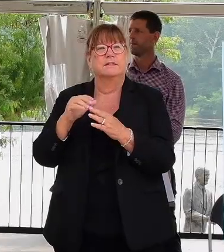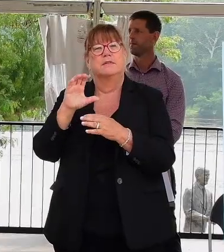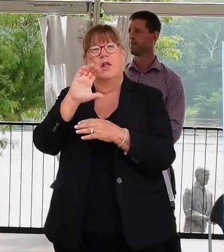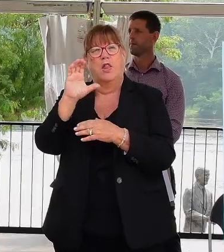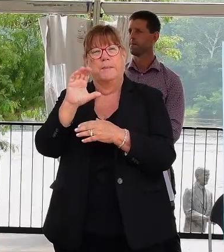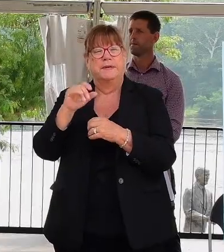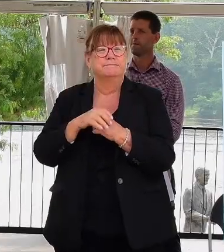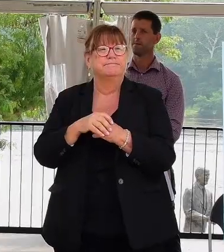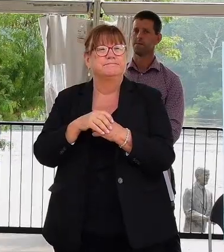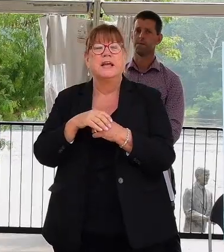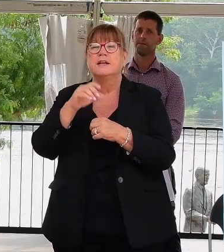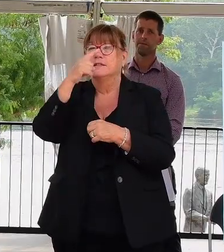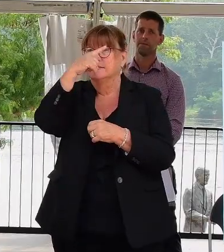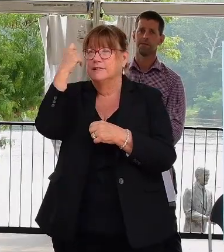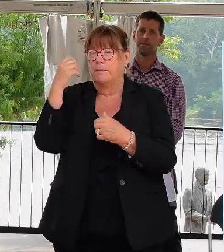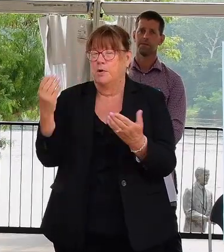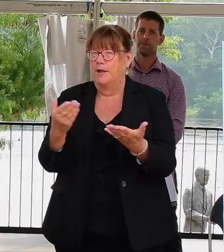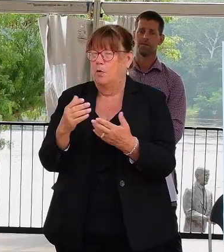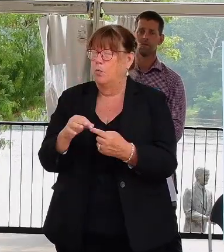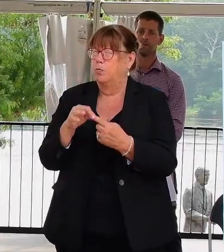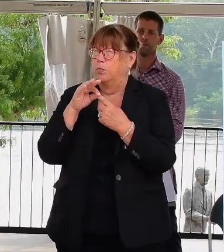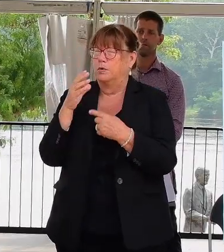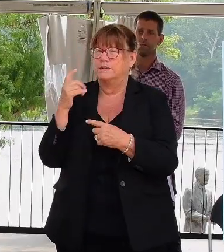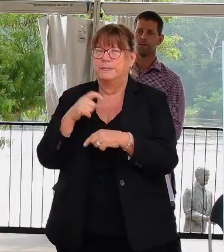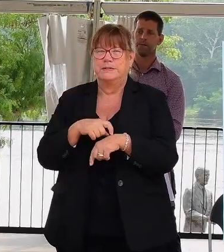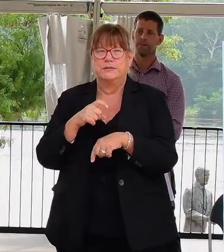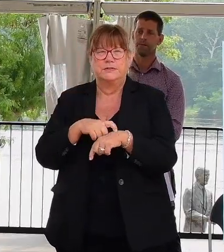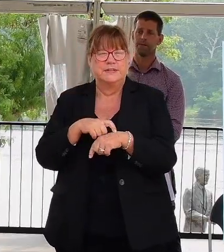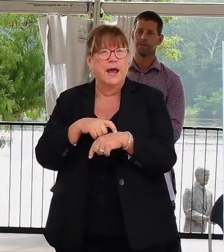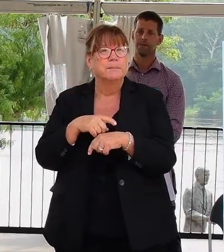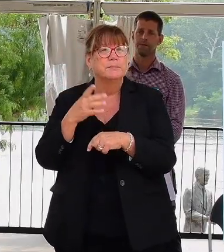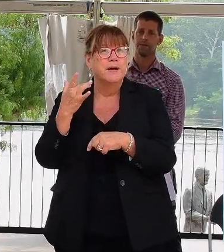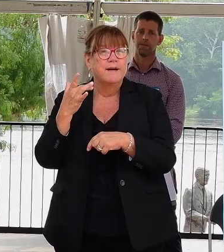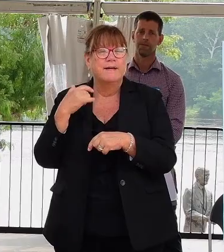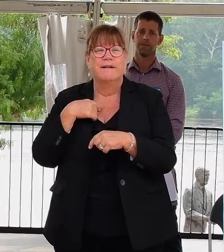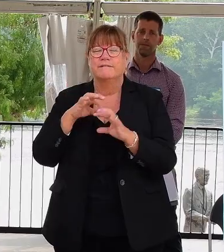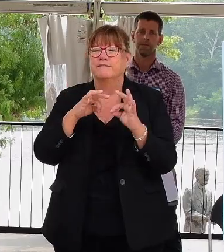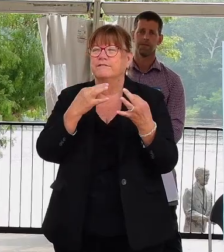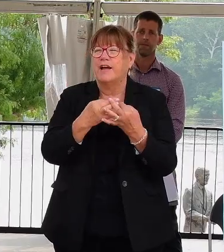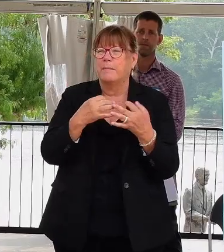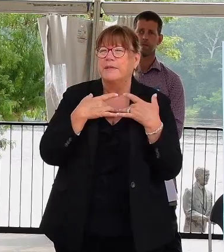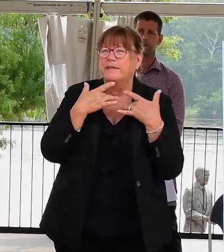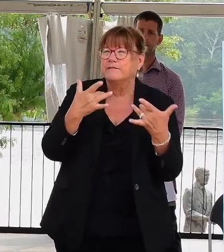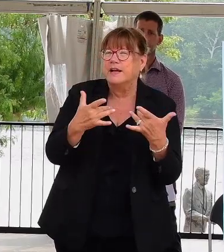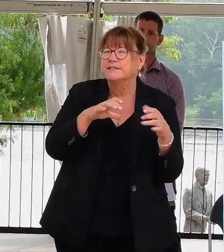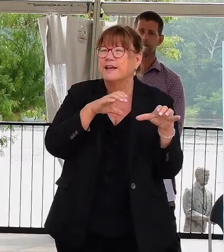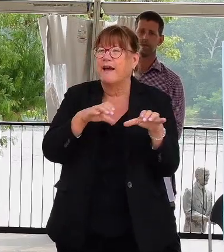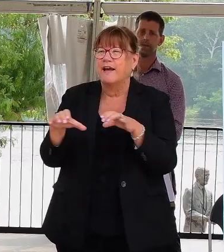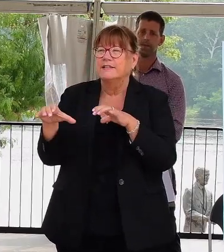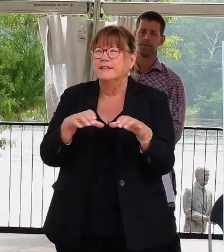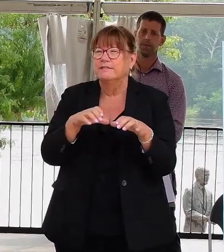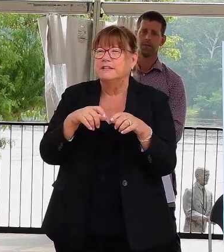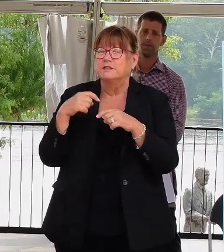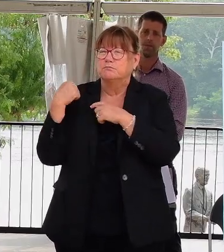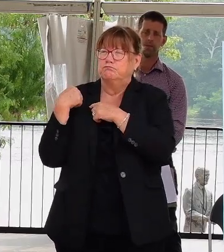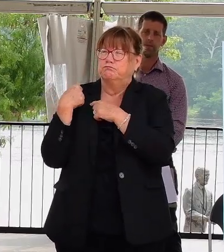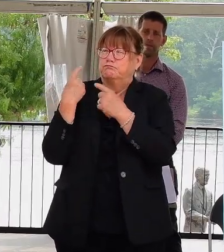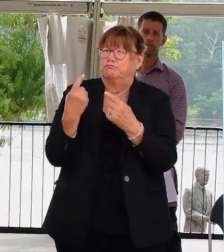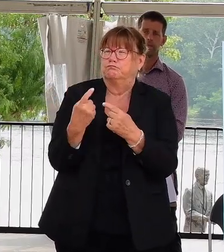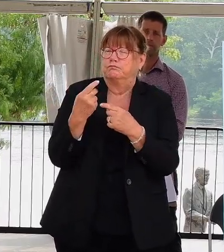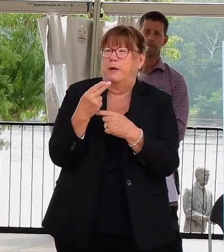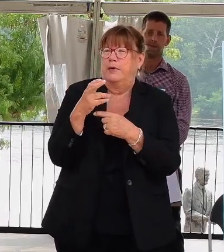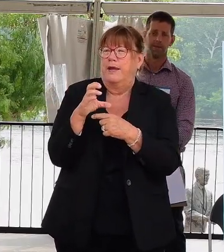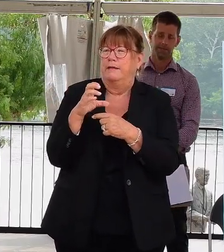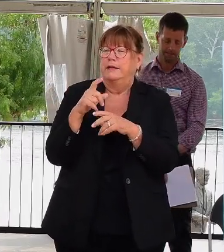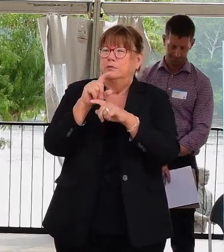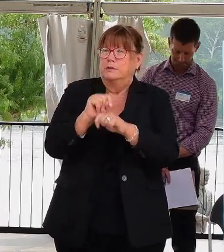Summer in Howard County is a special time, marked by family events, activities, and the long-standing Howard County